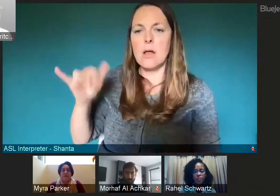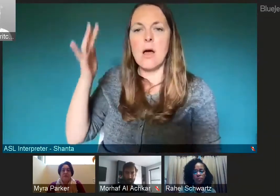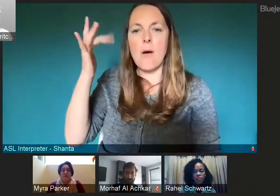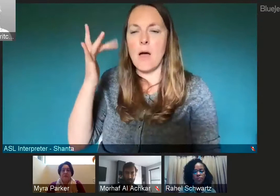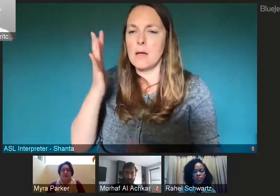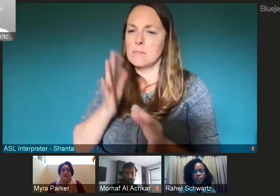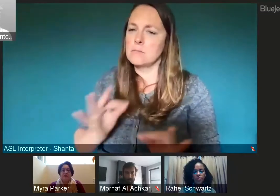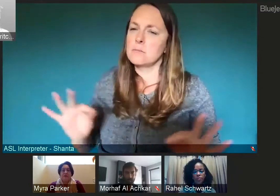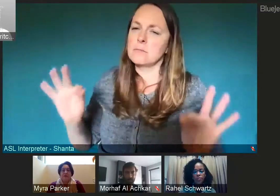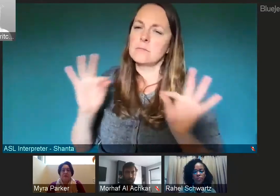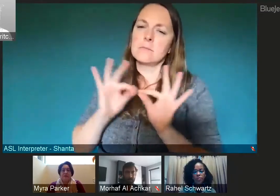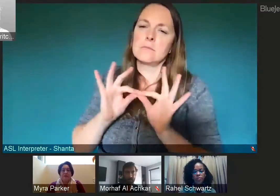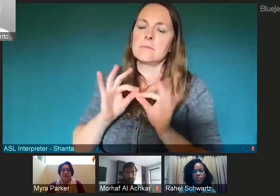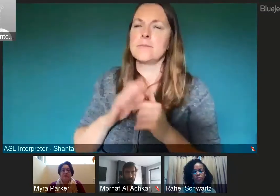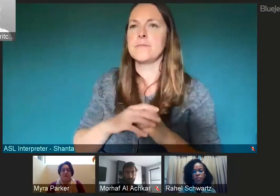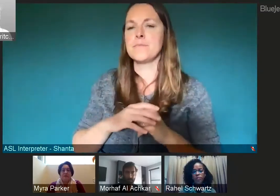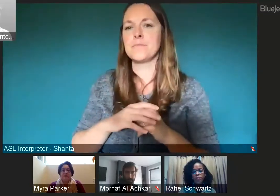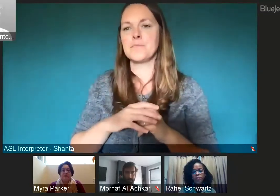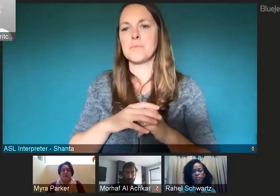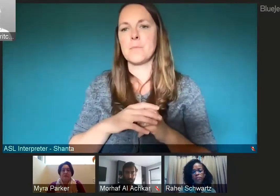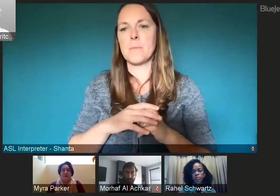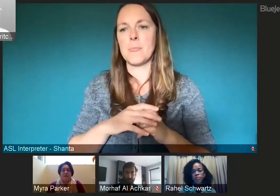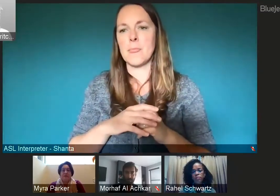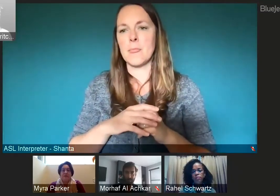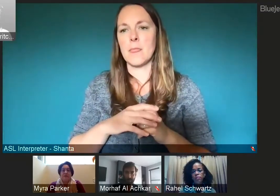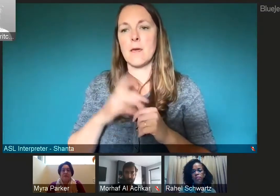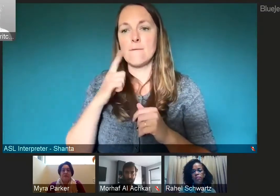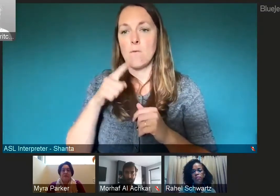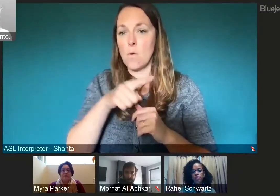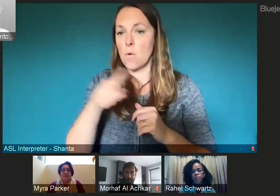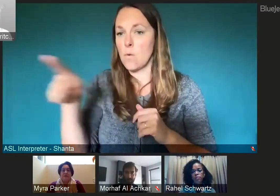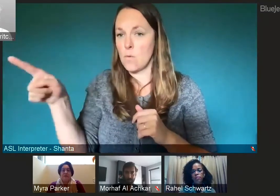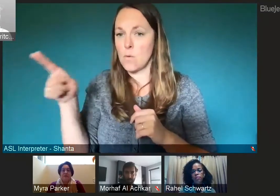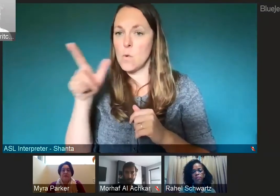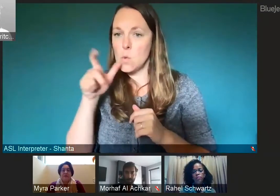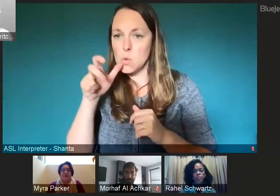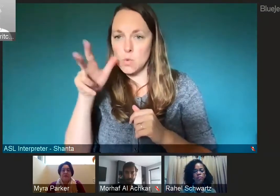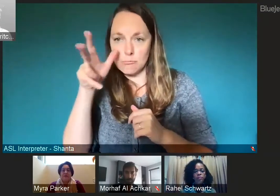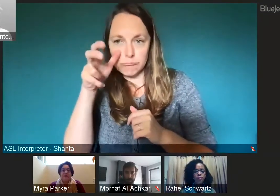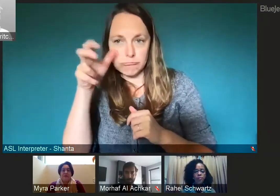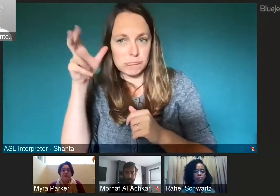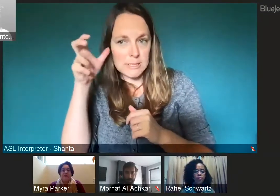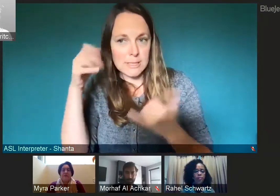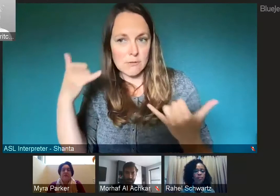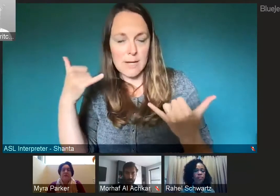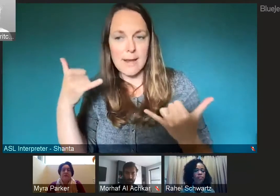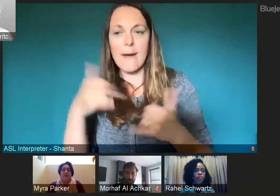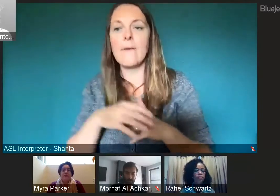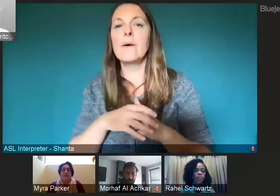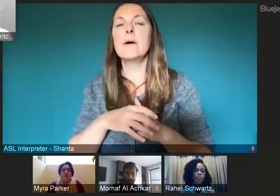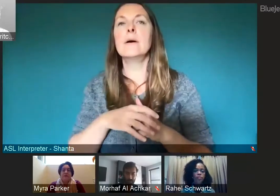important. And then for the listeners to expect